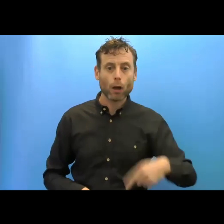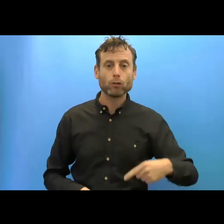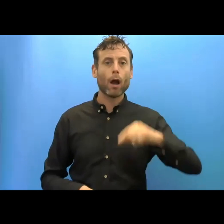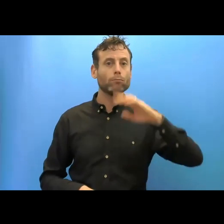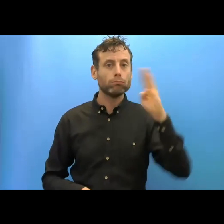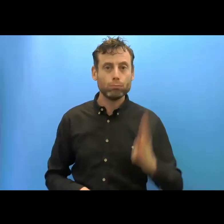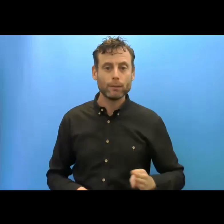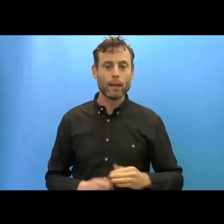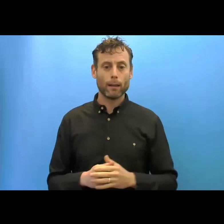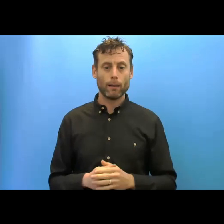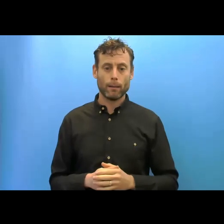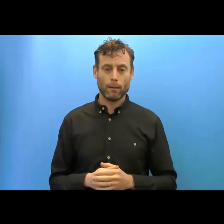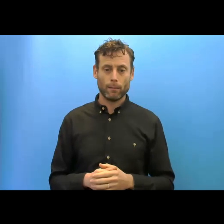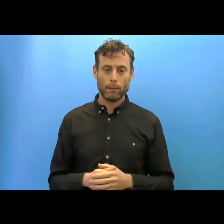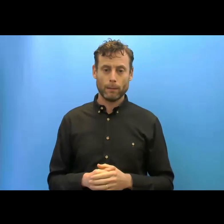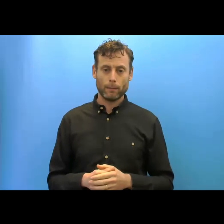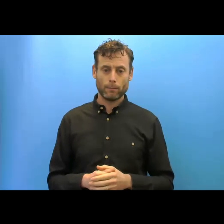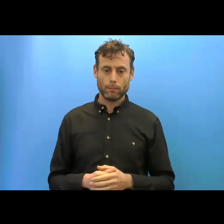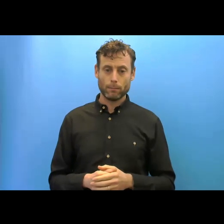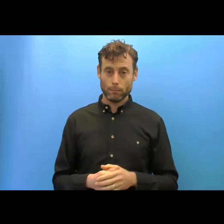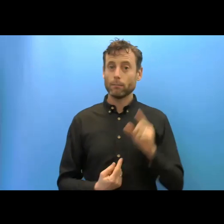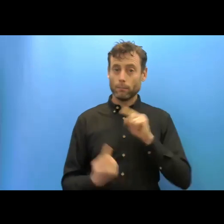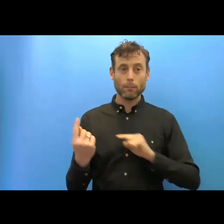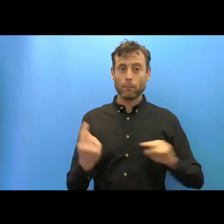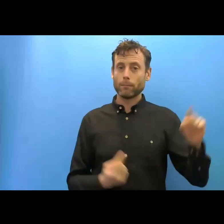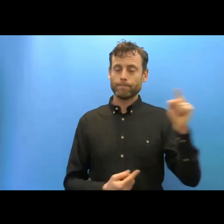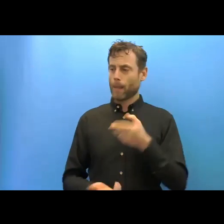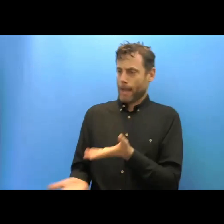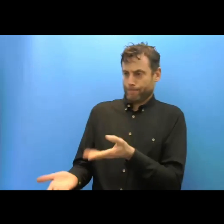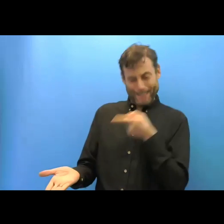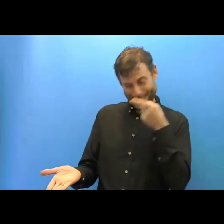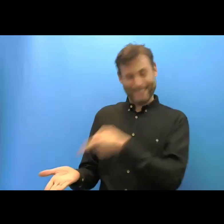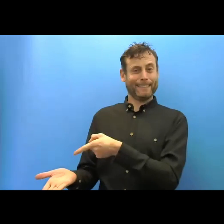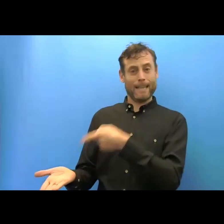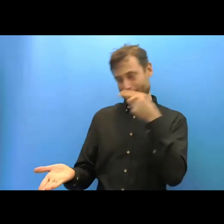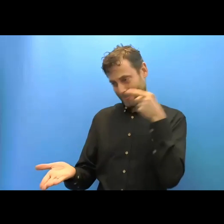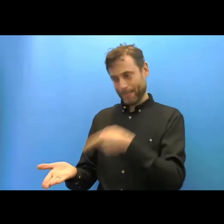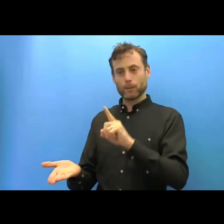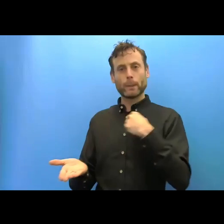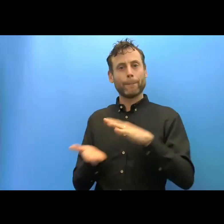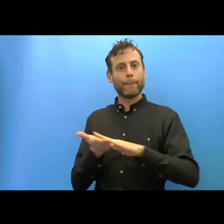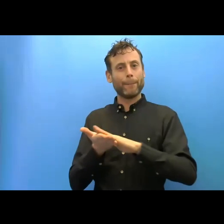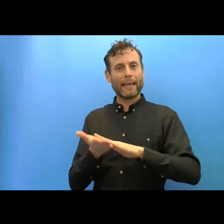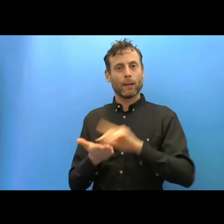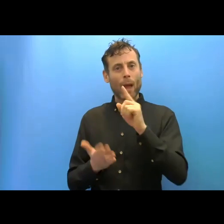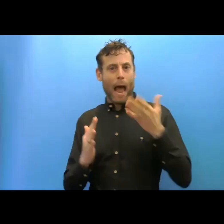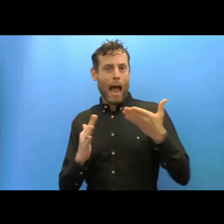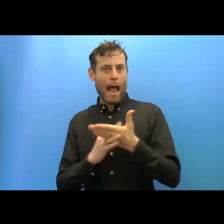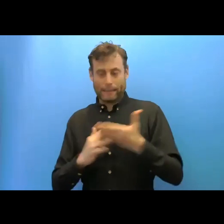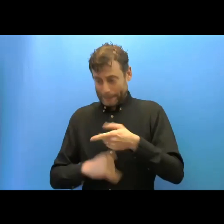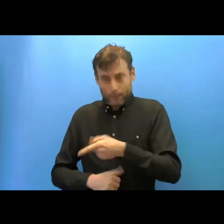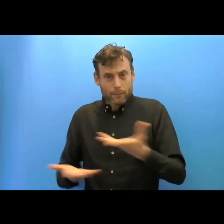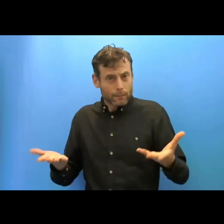all which could identify with the realities of accessibility and